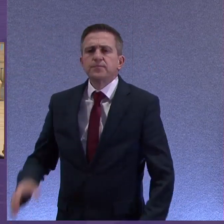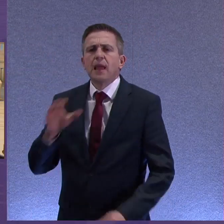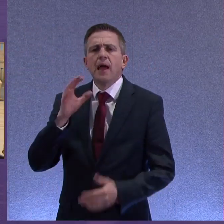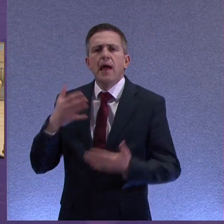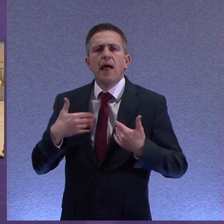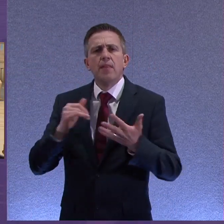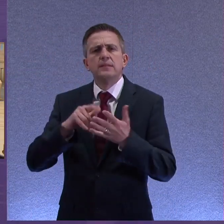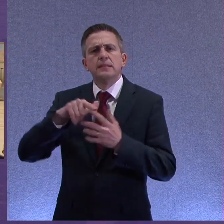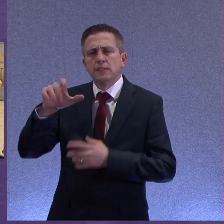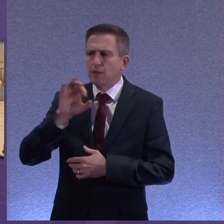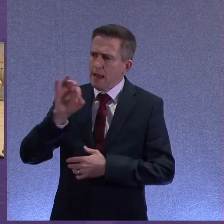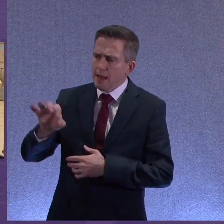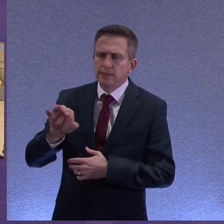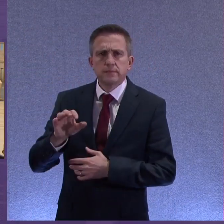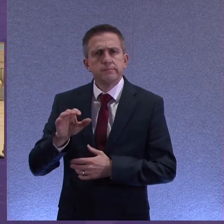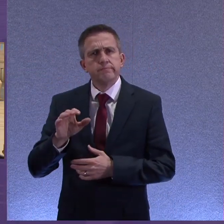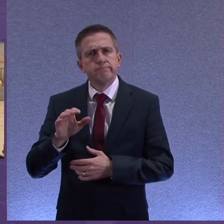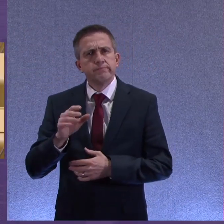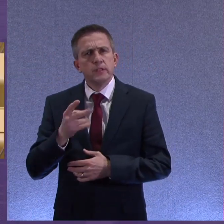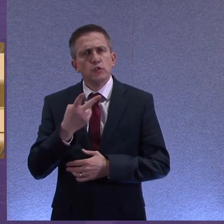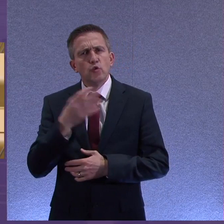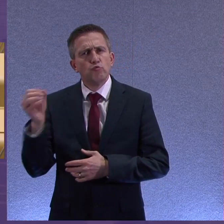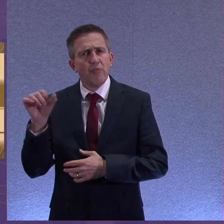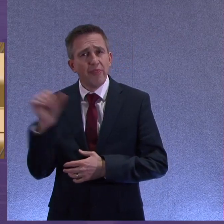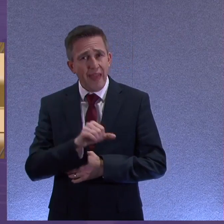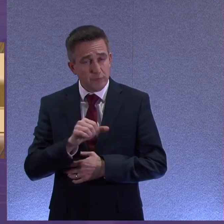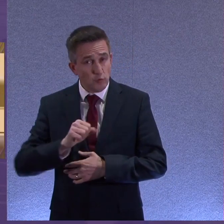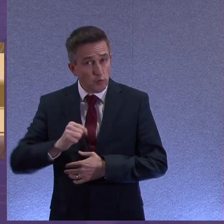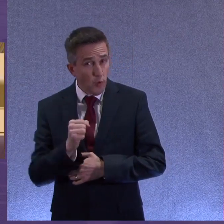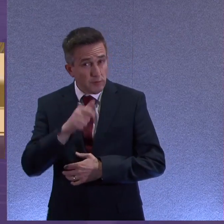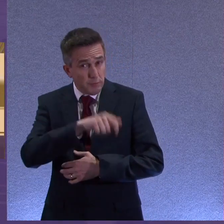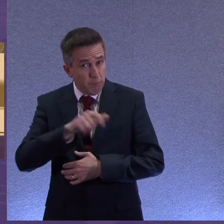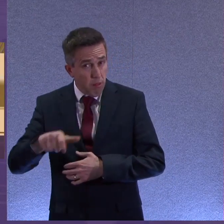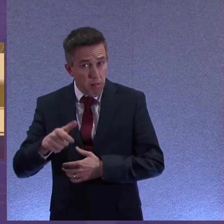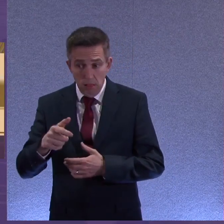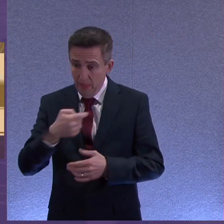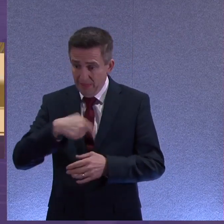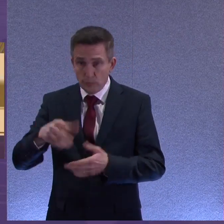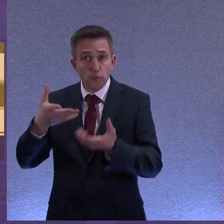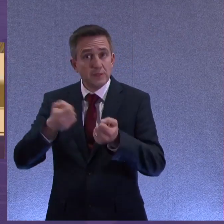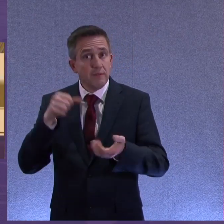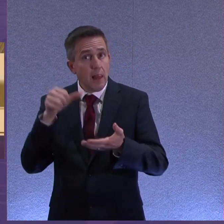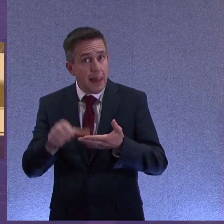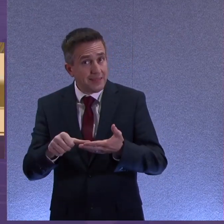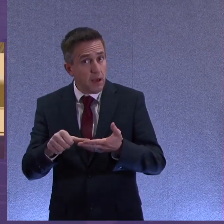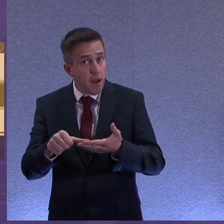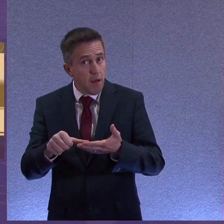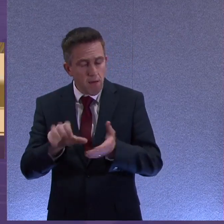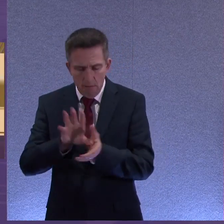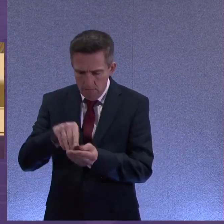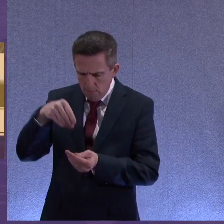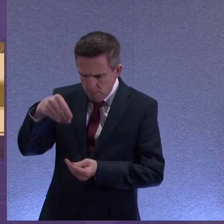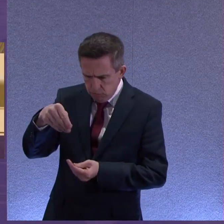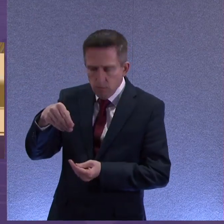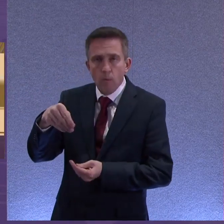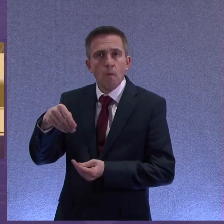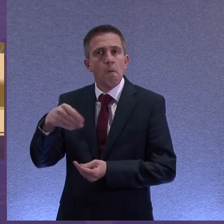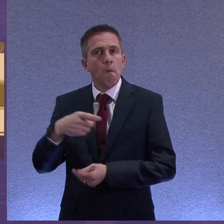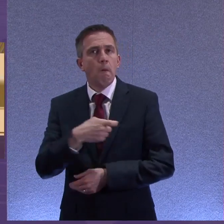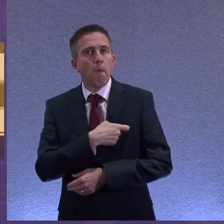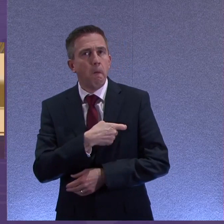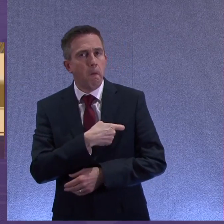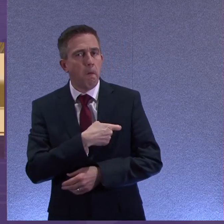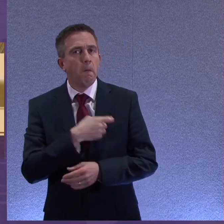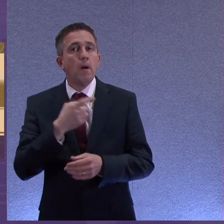Secretary. For the 200,000 of our fellow Scots who will be receiving letters this week, it will be deeply concerning, but for those who are currently going through